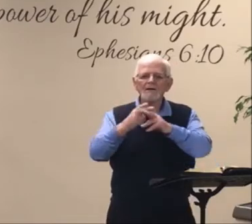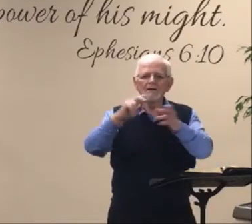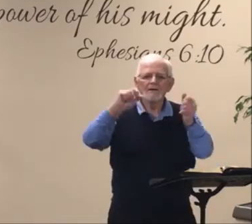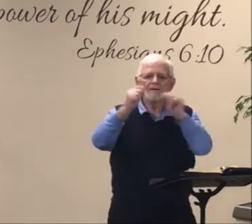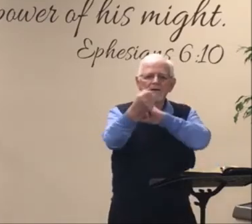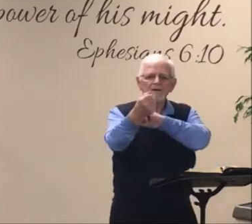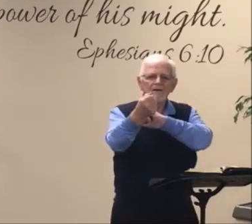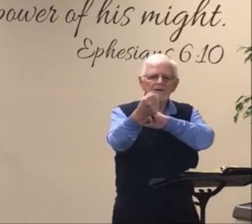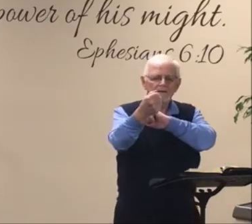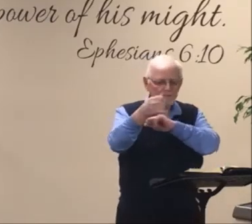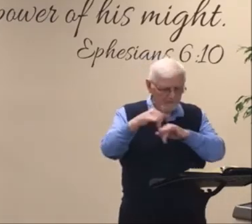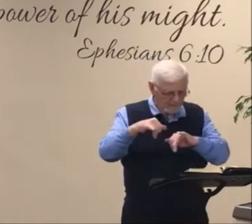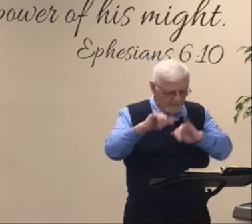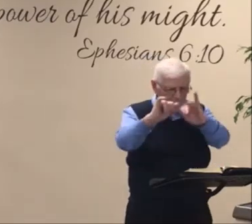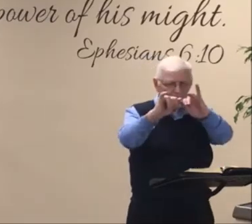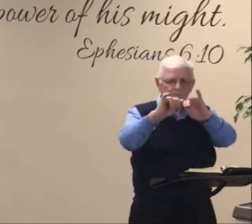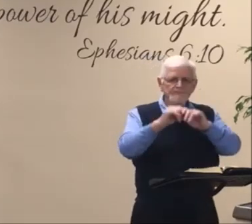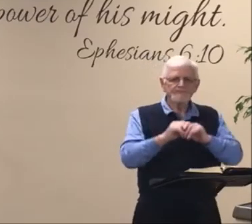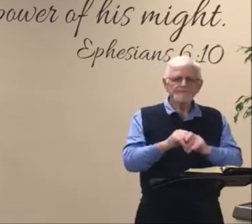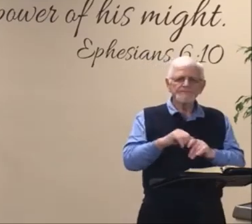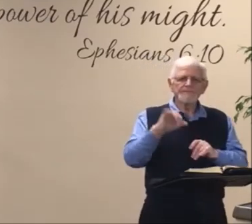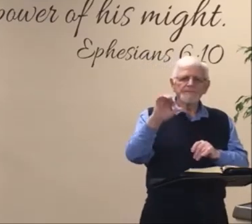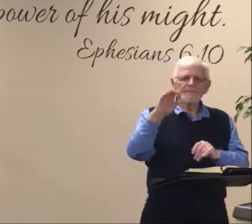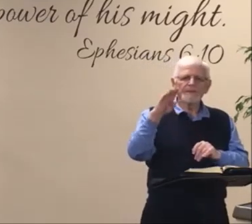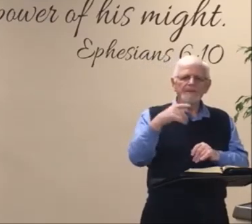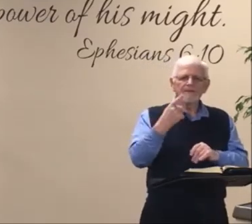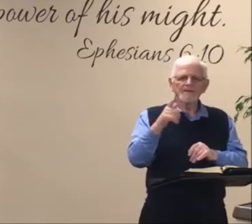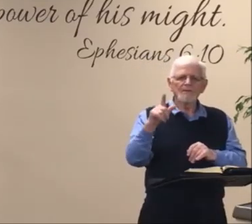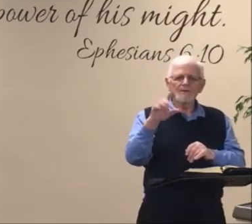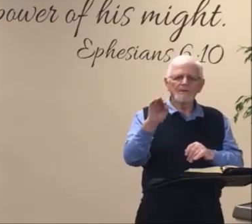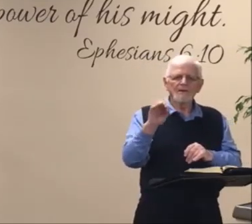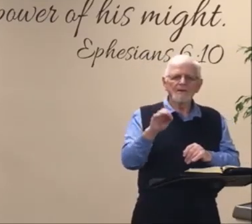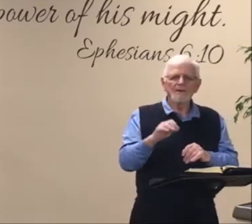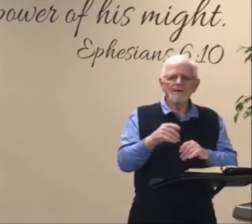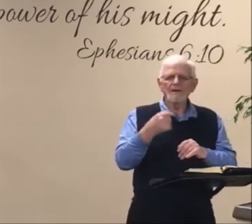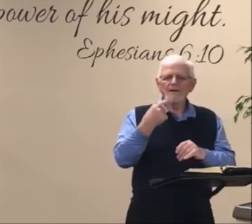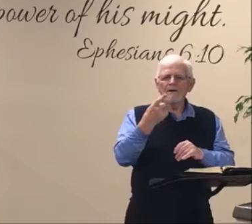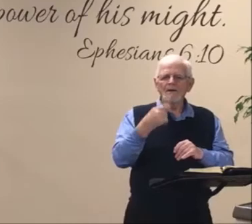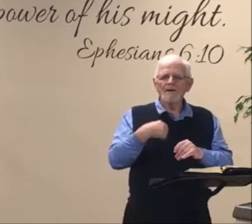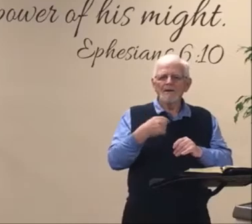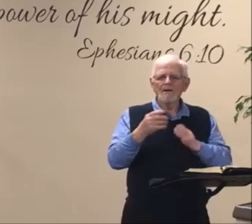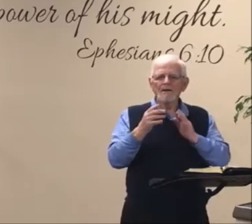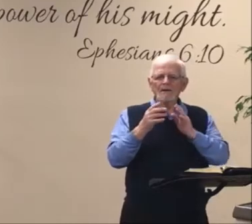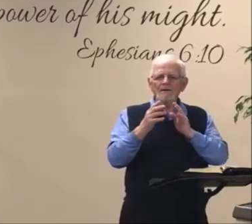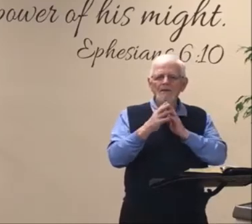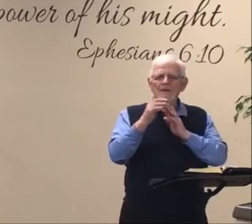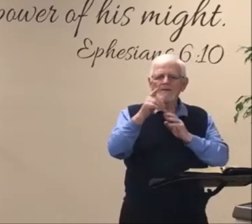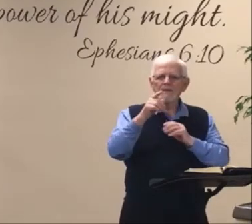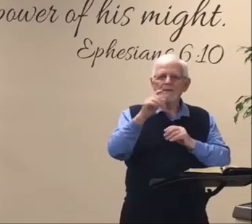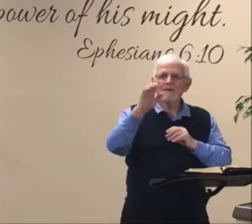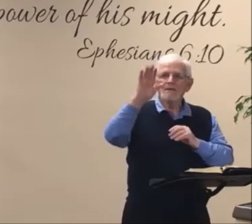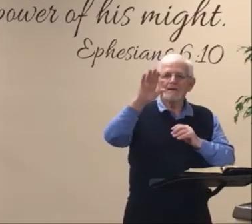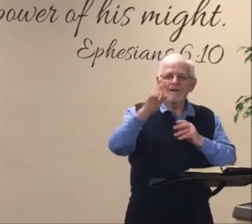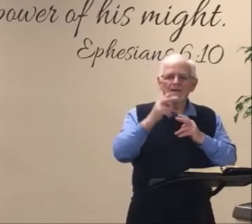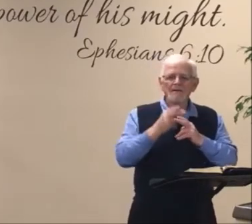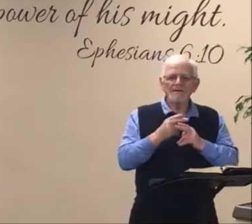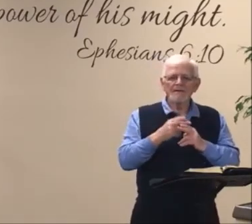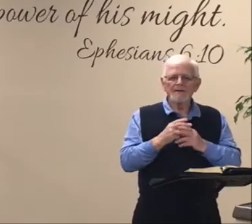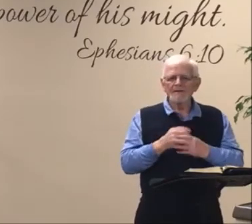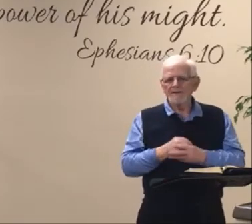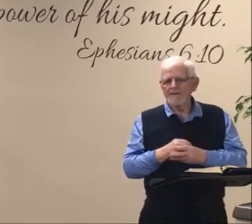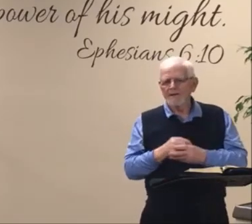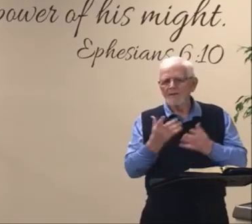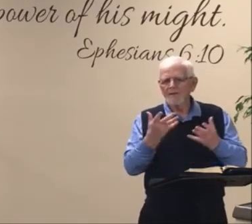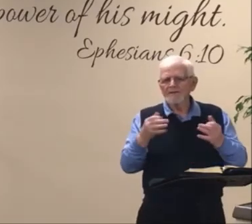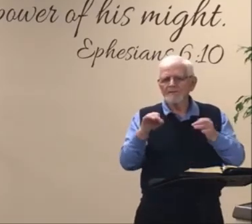hast prevailed. And Jacob, verse 29, asked him and said, tell me, I pray thee, thy name. You know what's